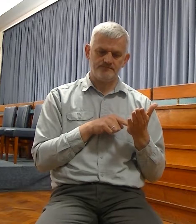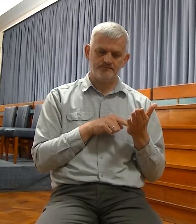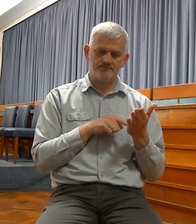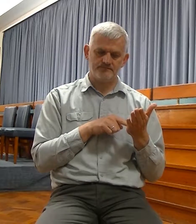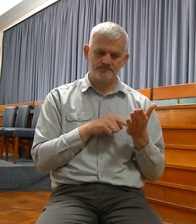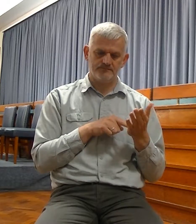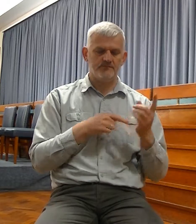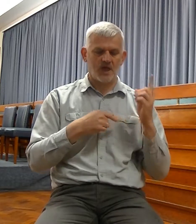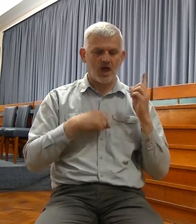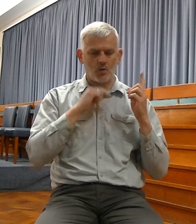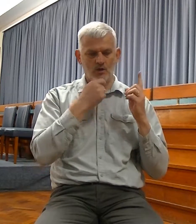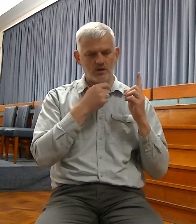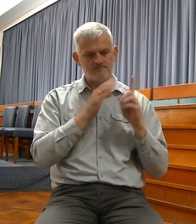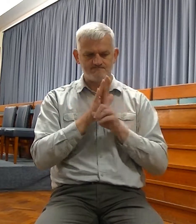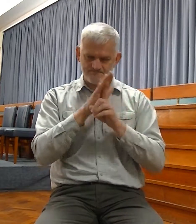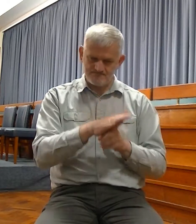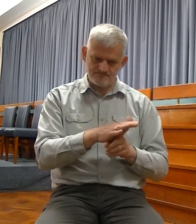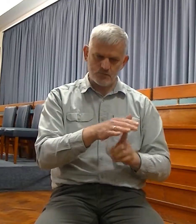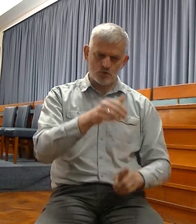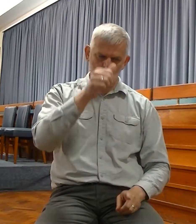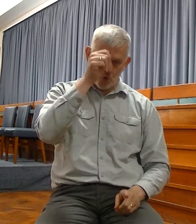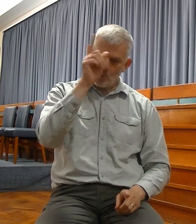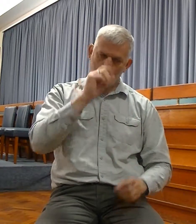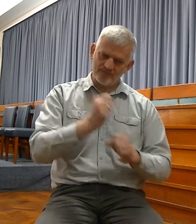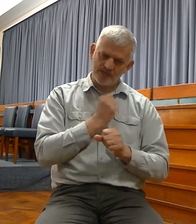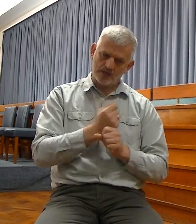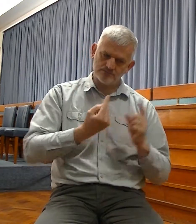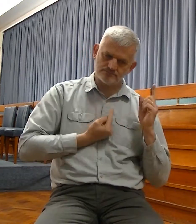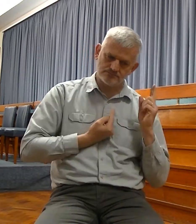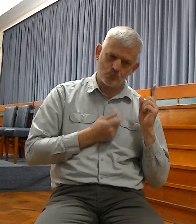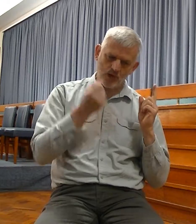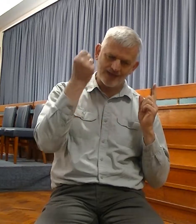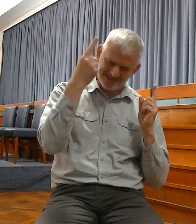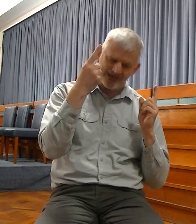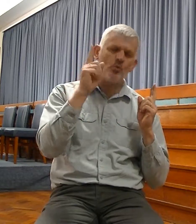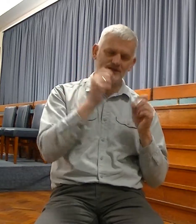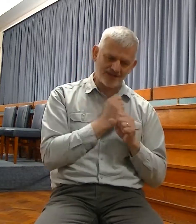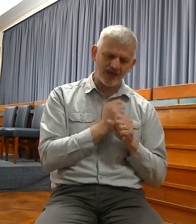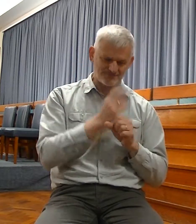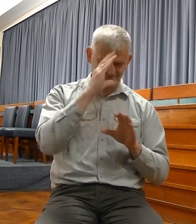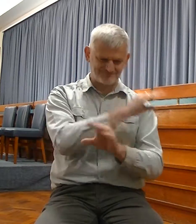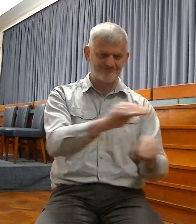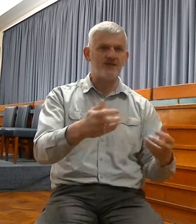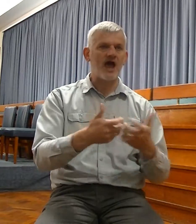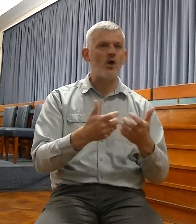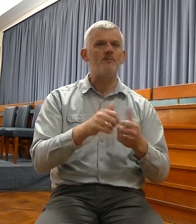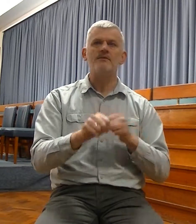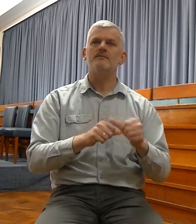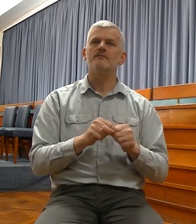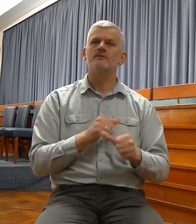my hand, my handiwork. They'll understand it. They'll In conversion, perhaps, in the remaking